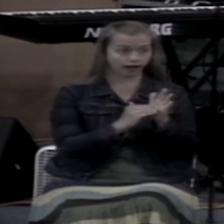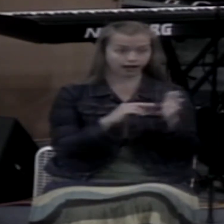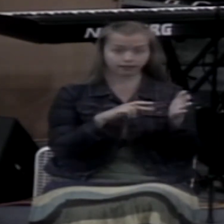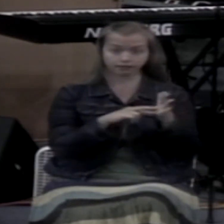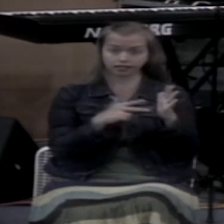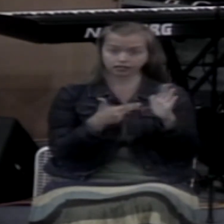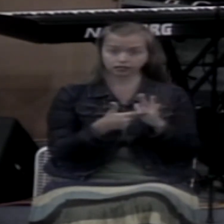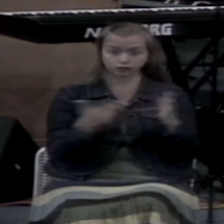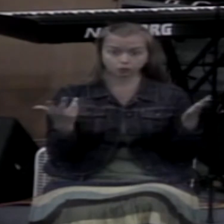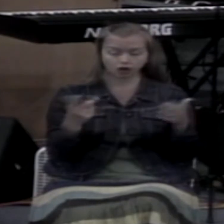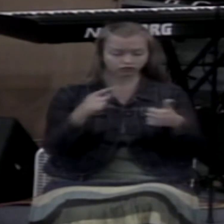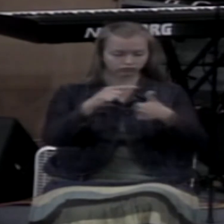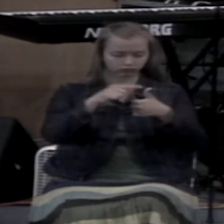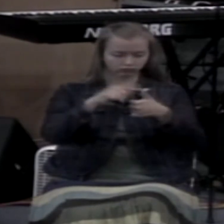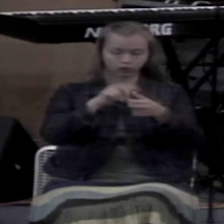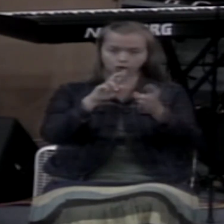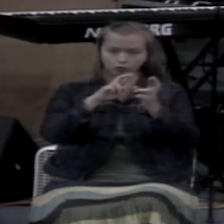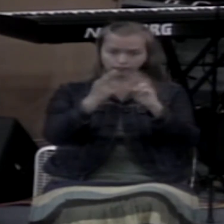Ghost.